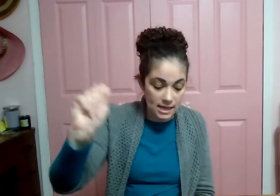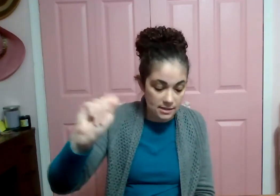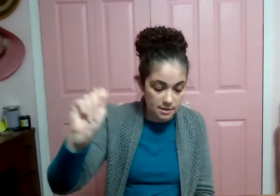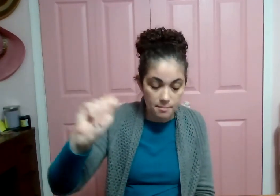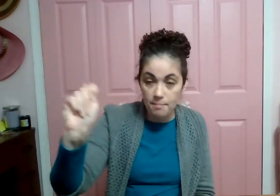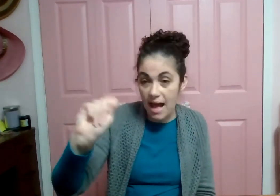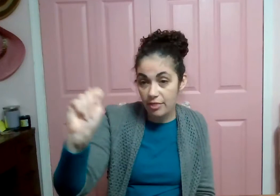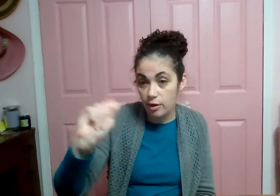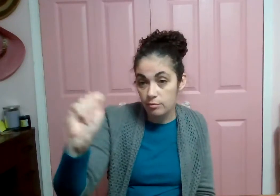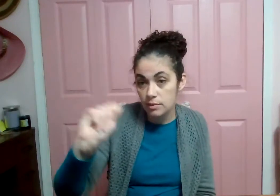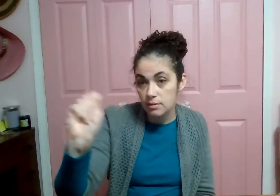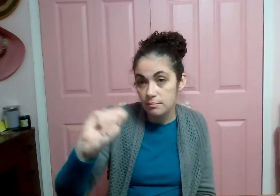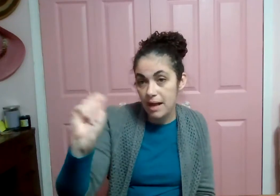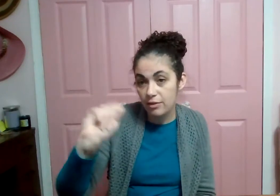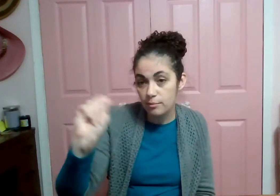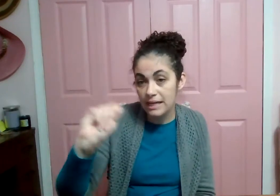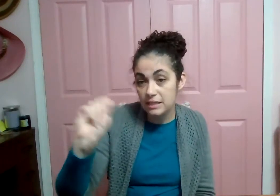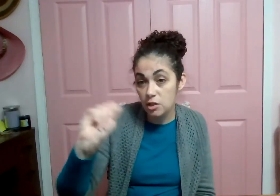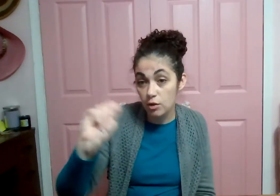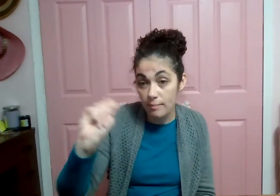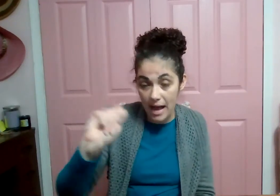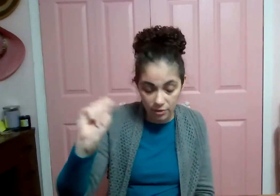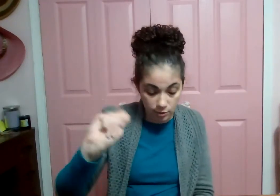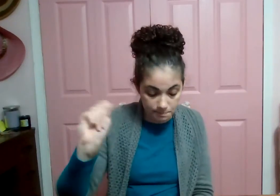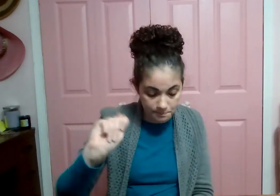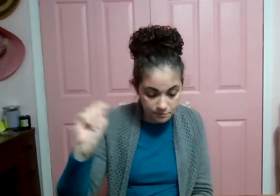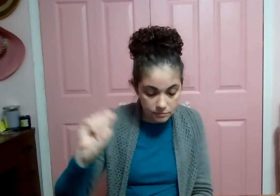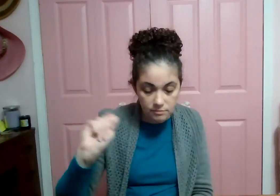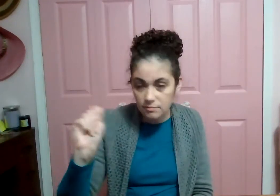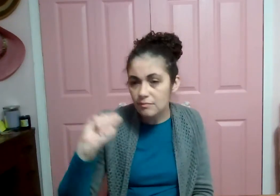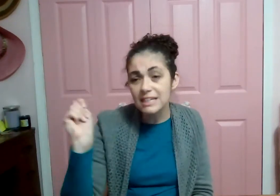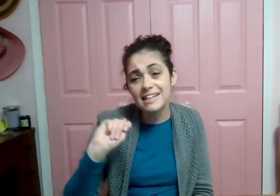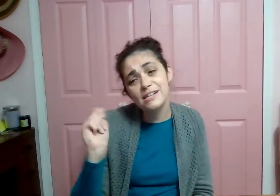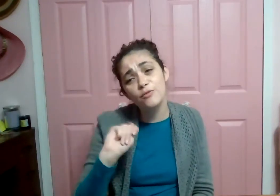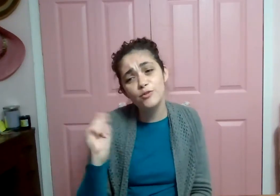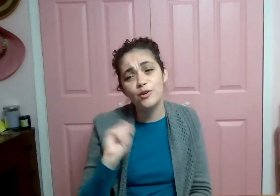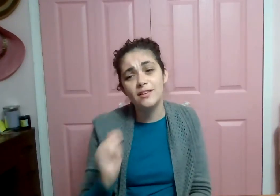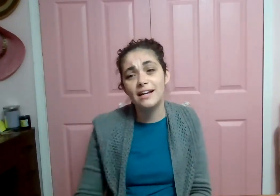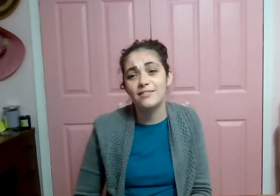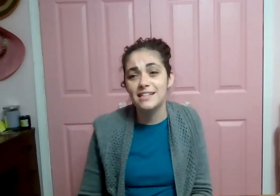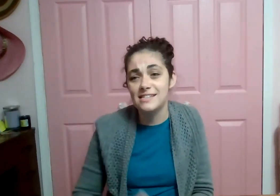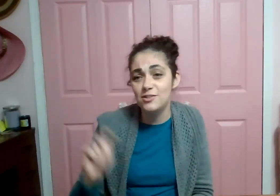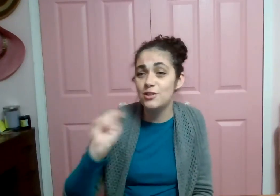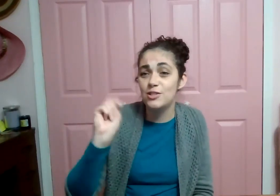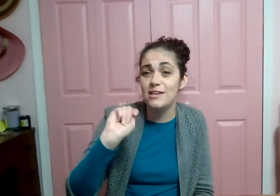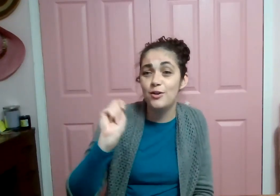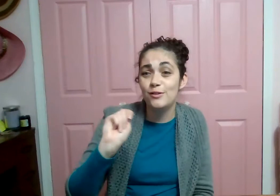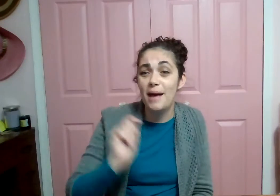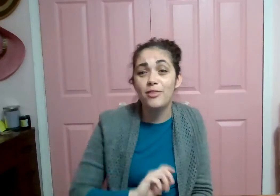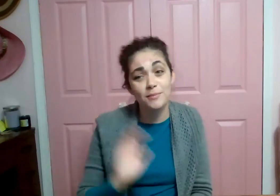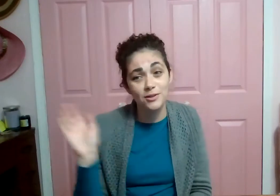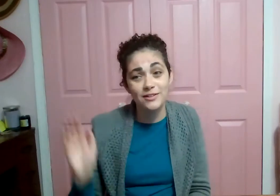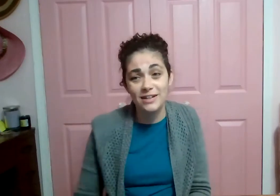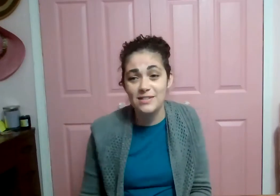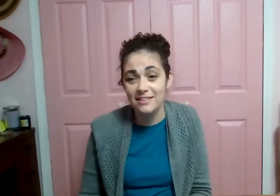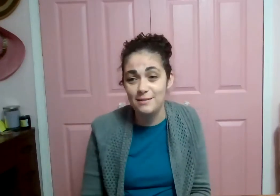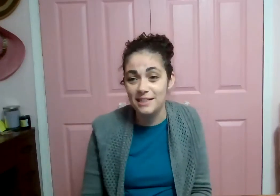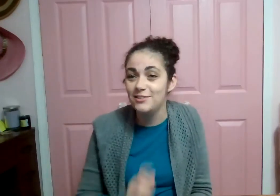it. Bathroom. Bathroom. I need to go to the bathroom. It's helpful for a lot of things because you can just say you go to the bathroom and you don't even have to tell anybody. You